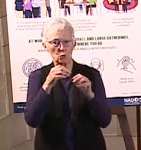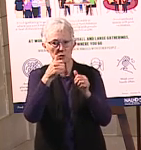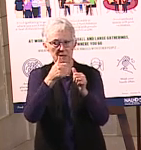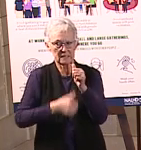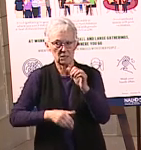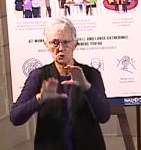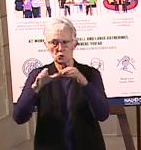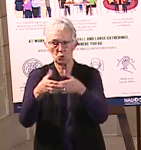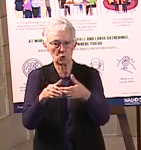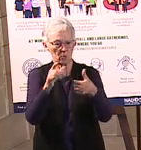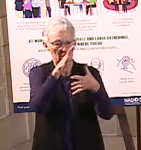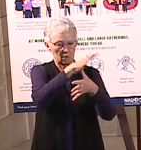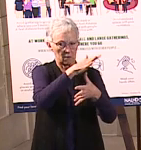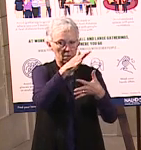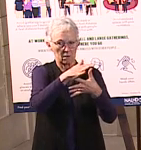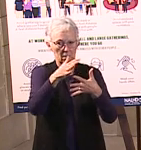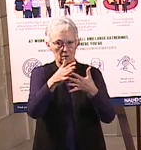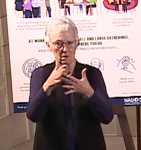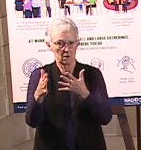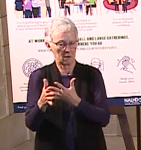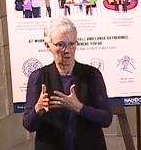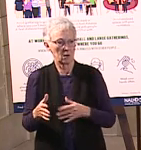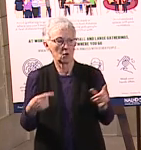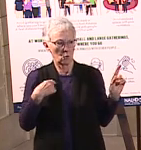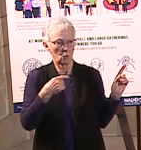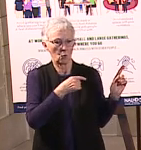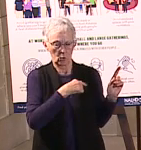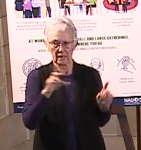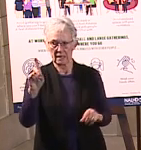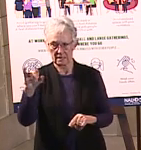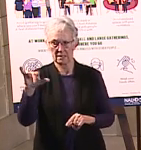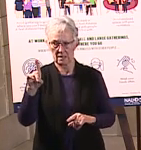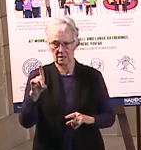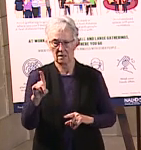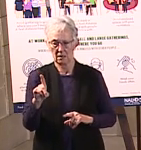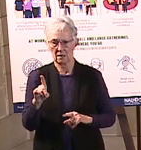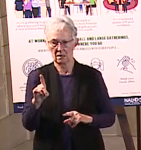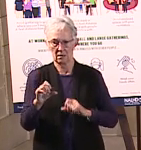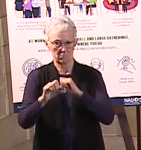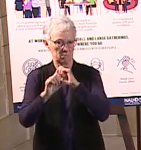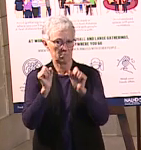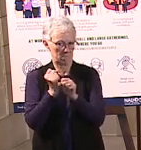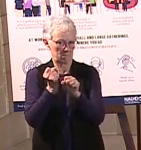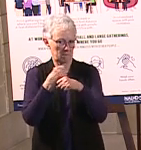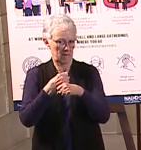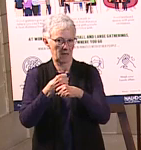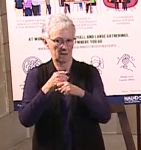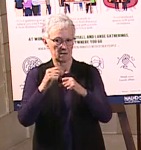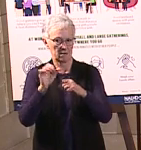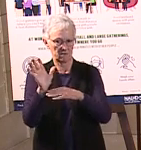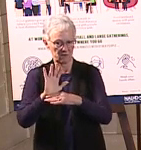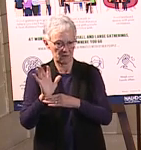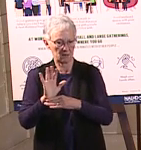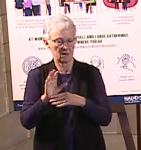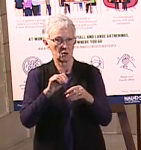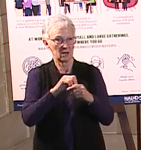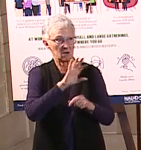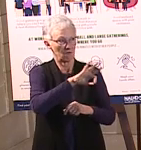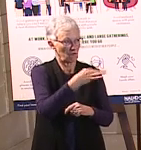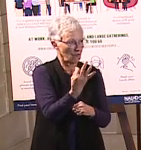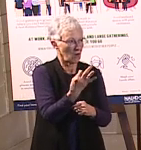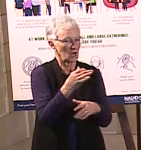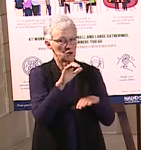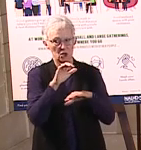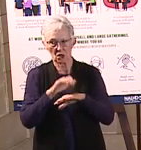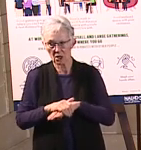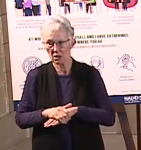regard to masking and washing your hands and so forth. We put out videos, for example, in a number of different languages, including French,